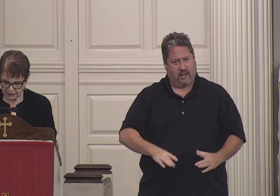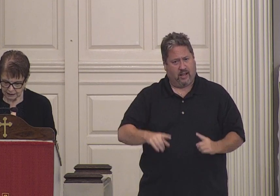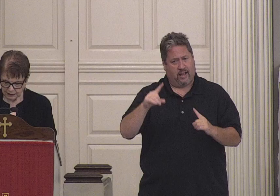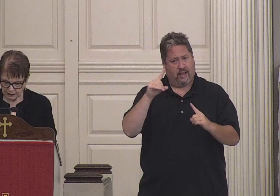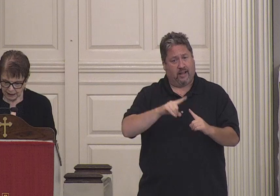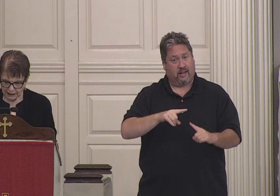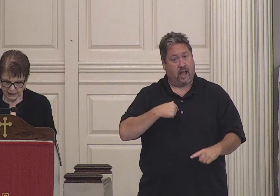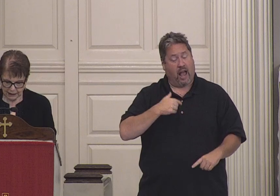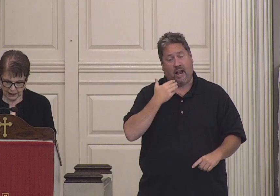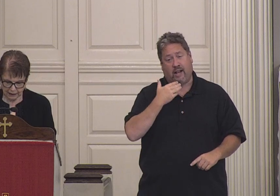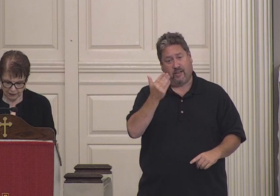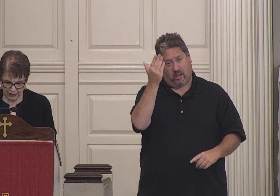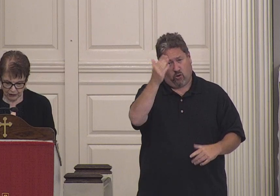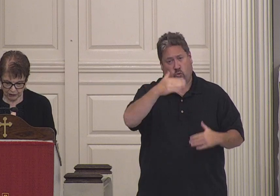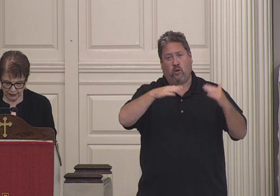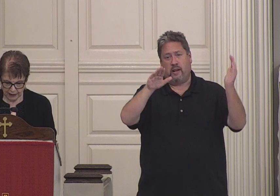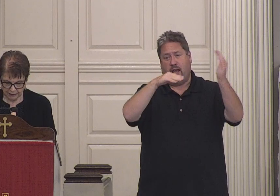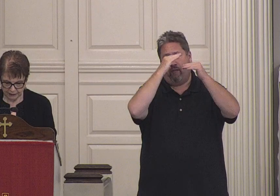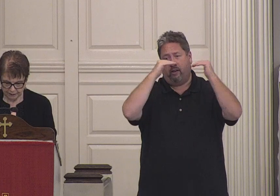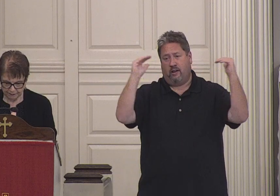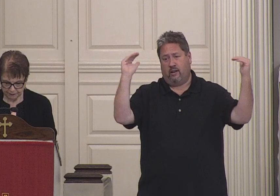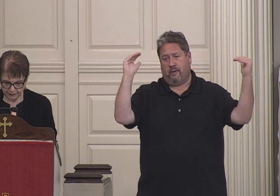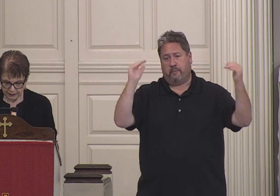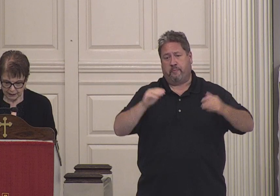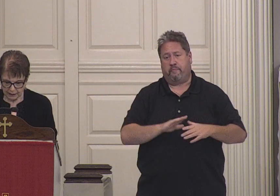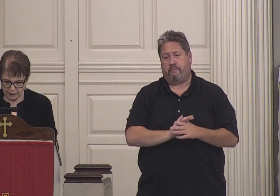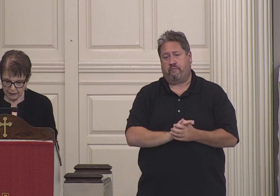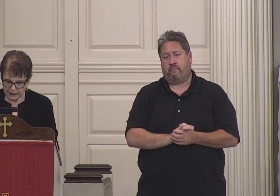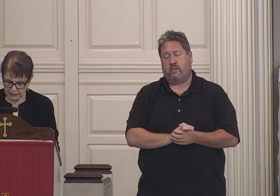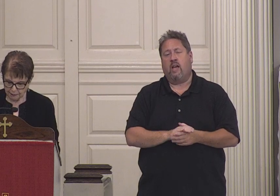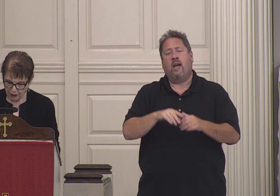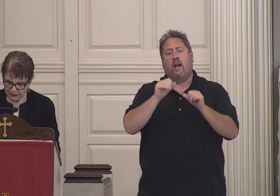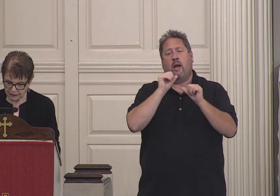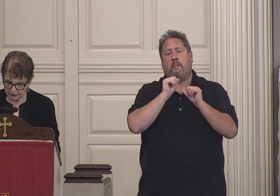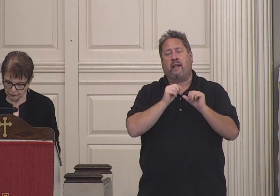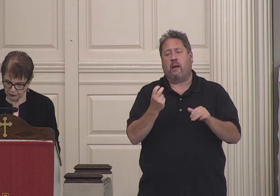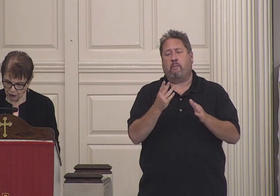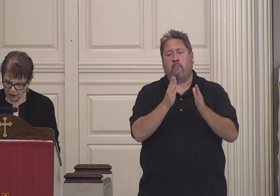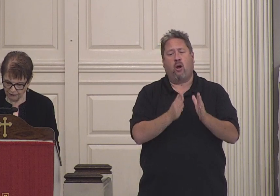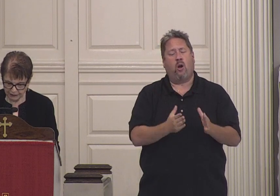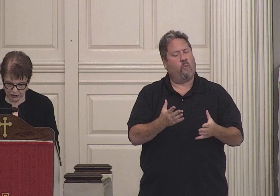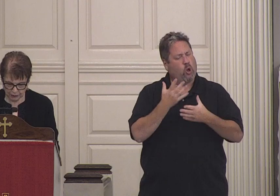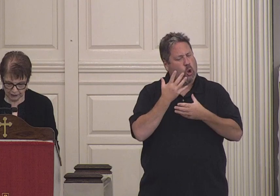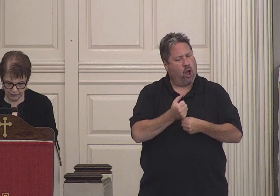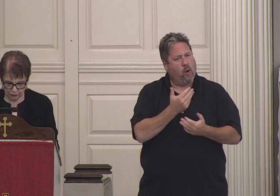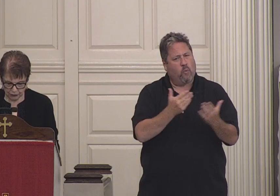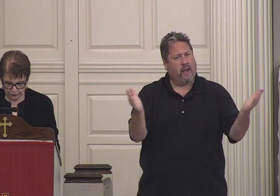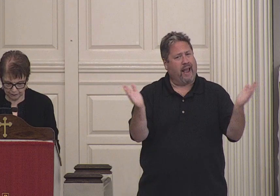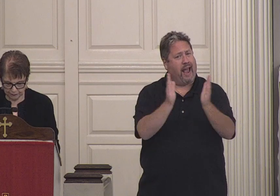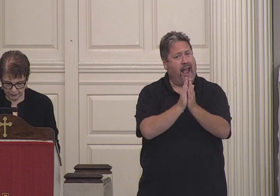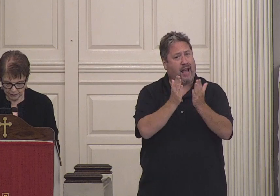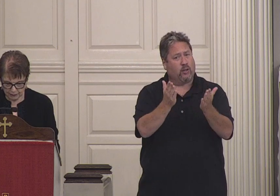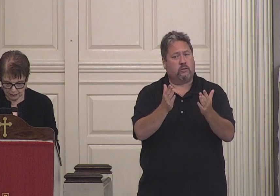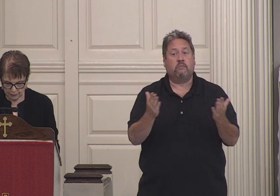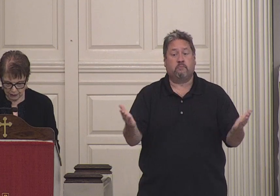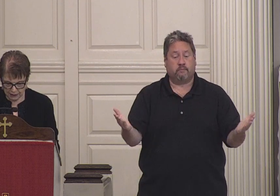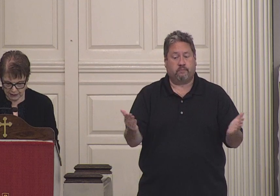client until I can thank you in heaven. Blessed Apostle, with confidence we invoke you.